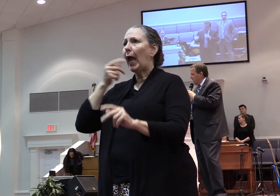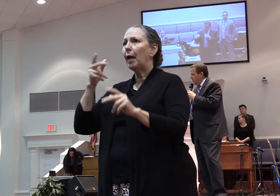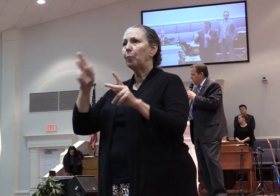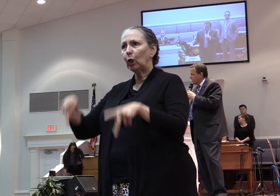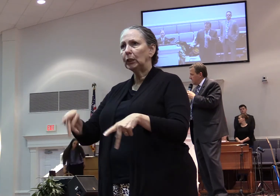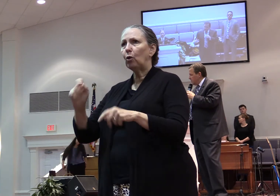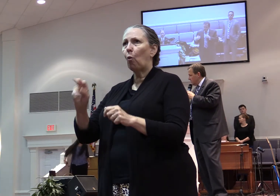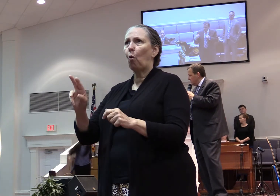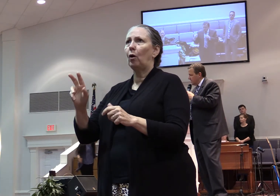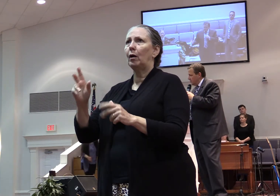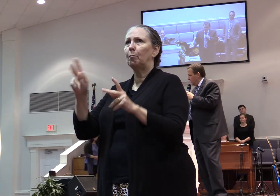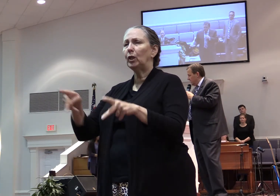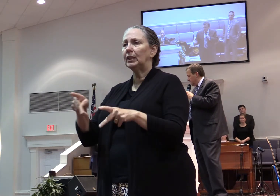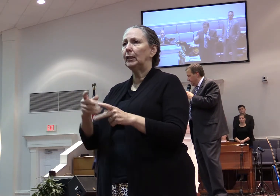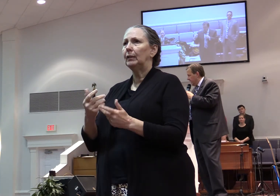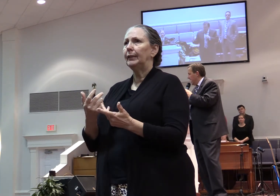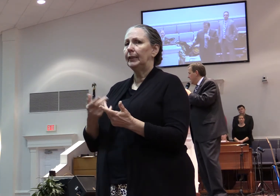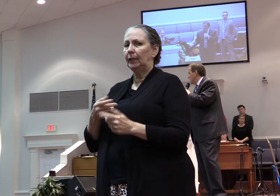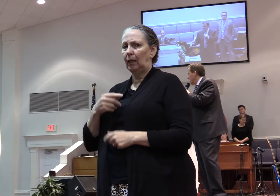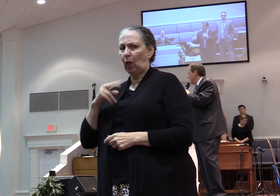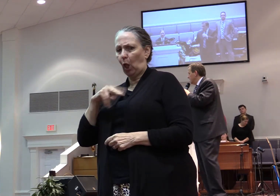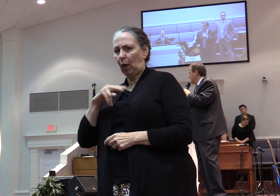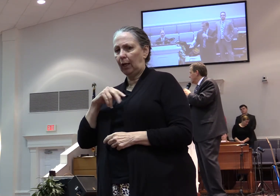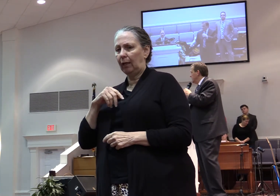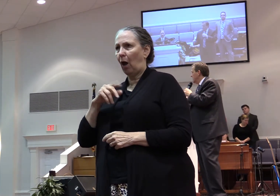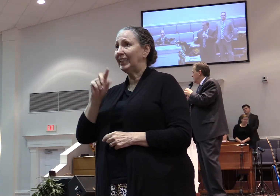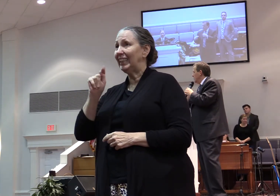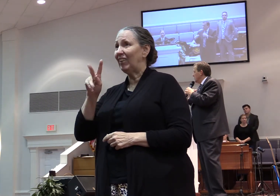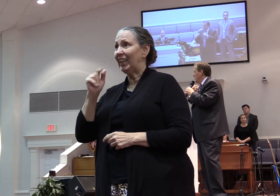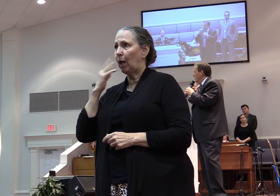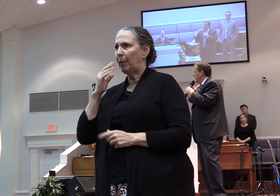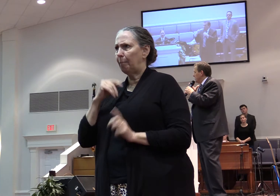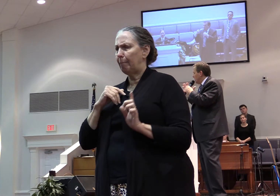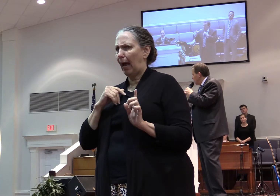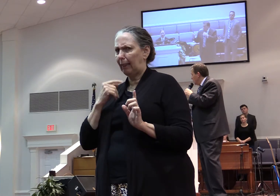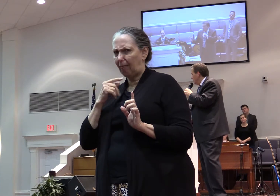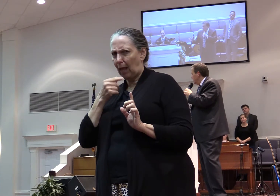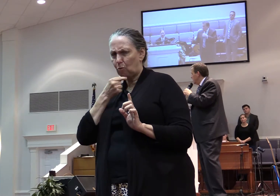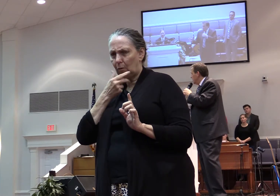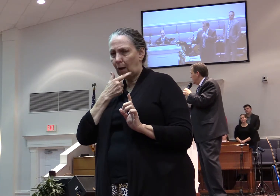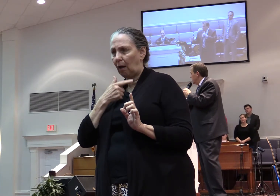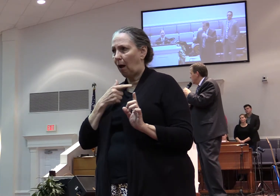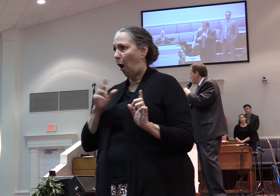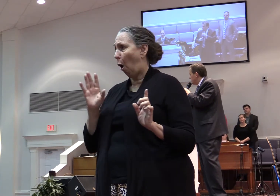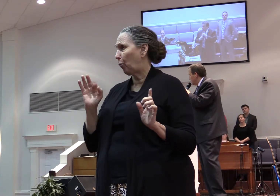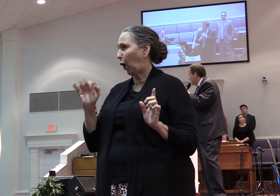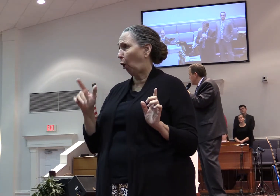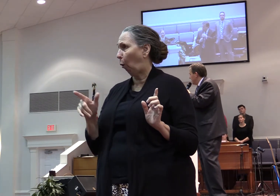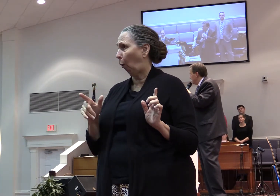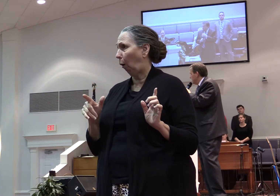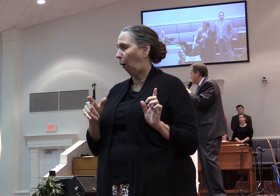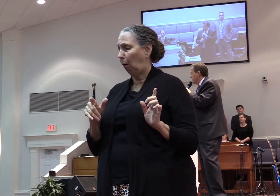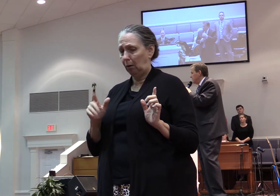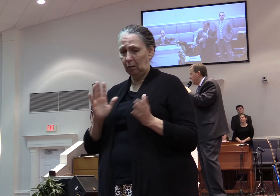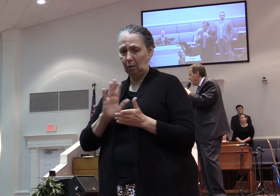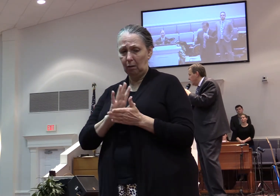or person that was insinuated as being gay on television was always the cool, the sharp